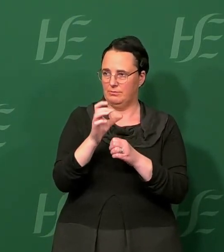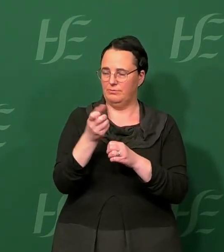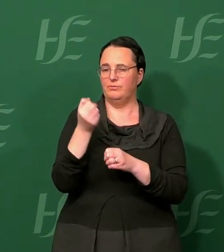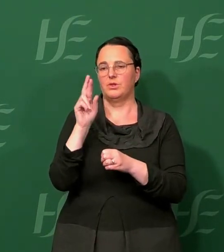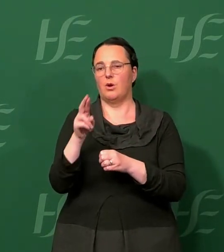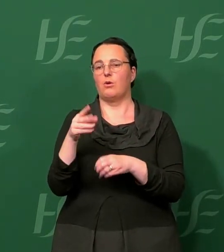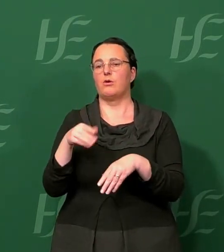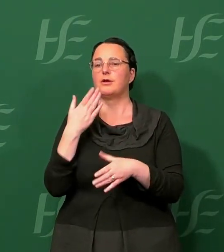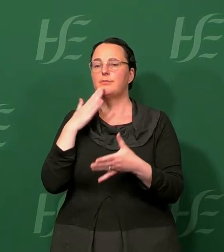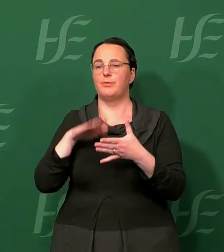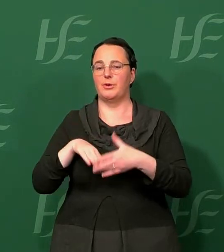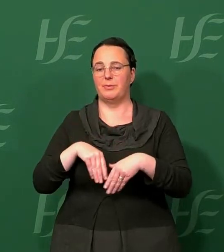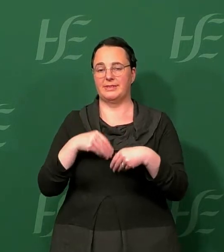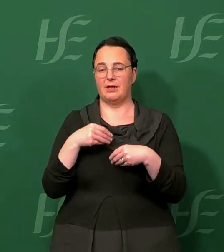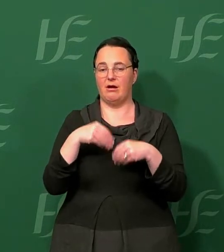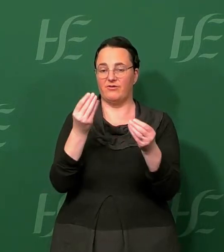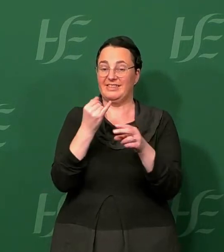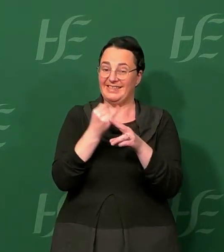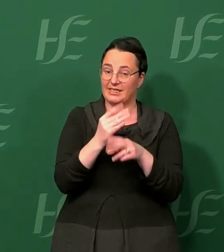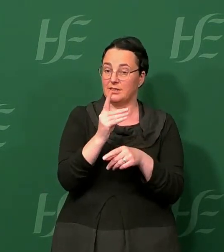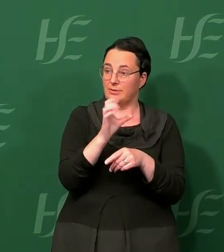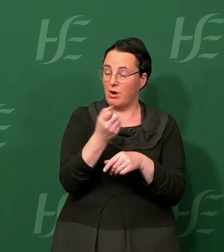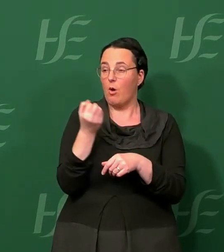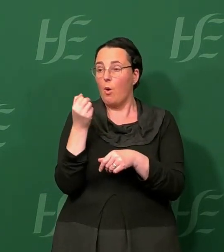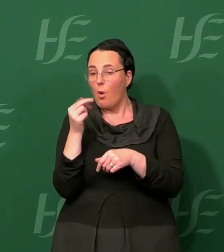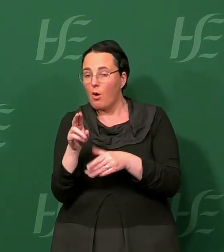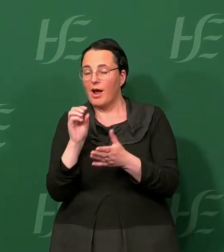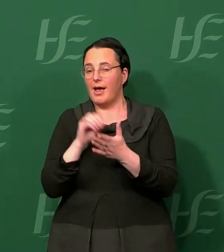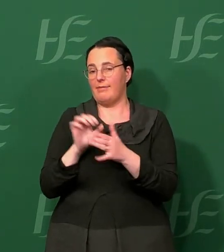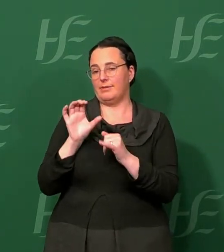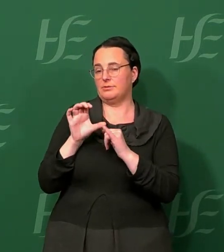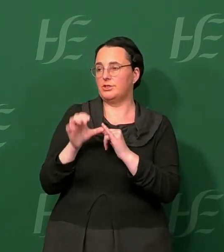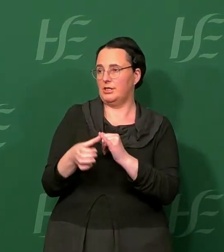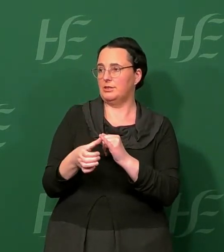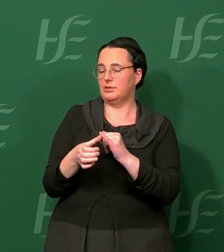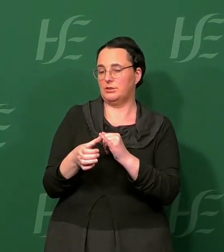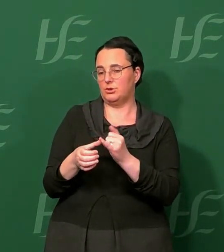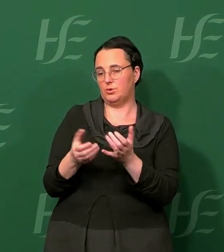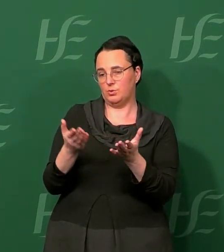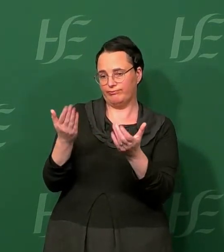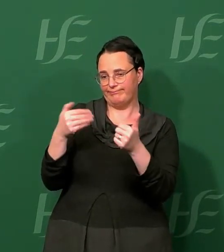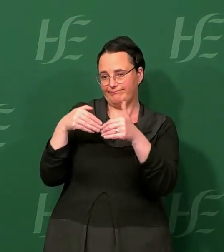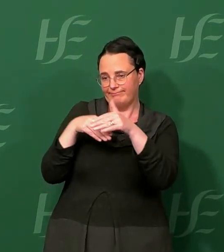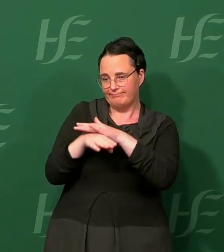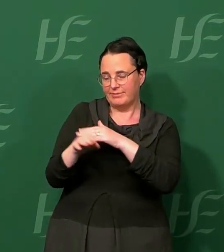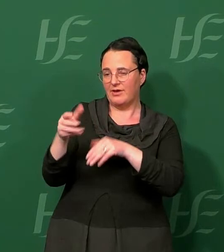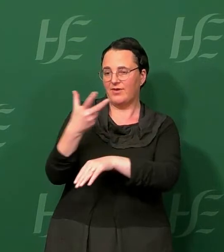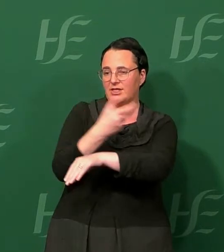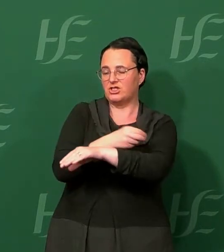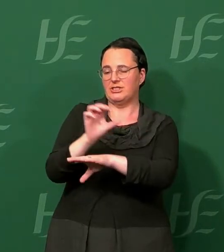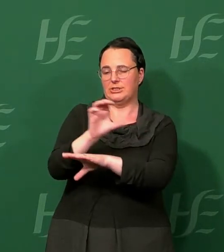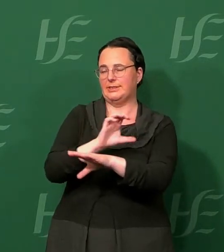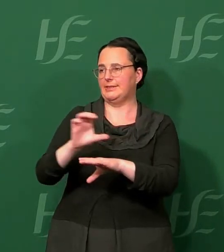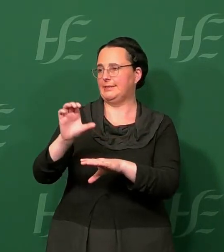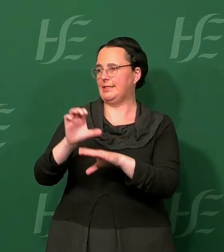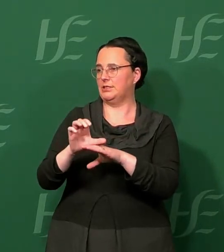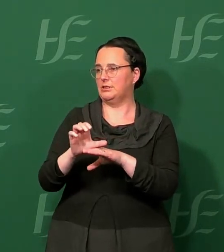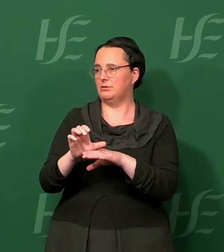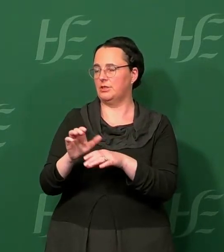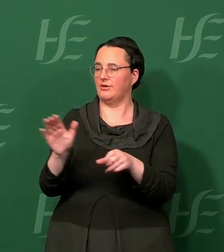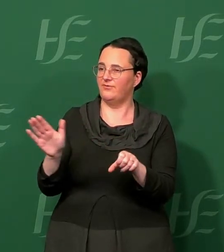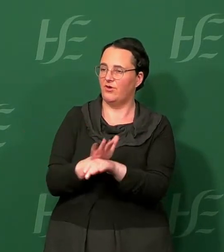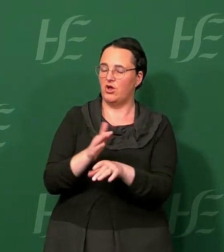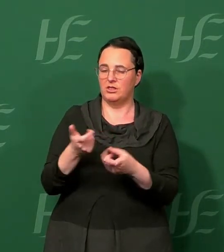an appointment given in December, or have had the opportunity to come into a vaccination centre. We don't have complete control